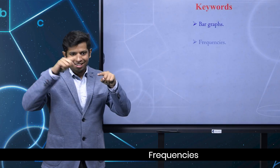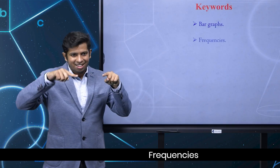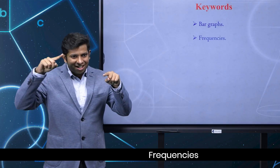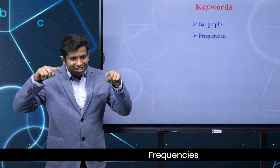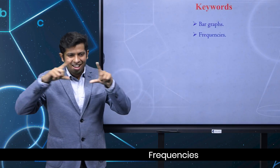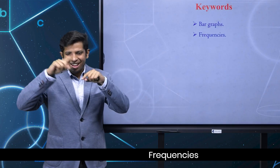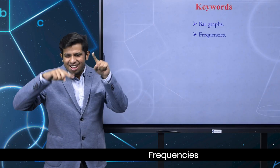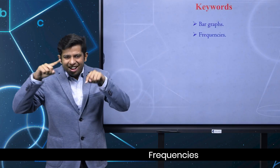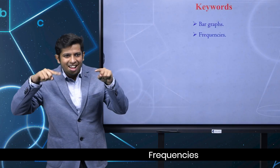frequencies,